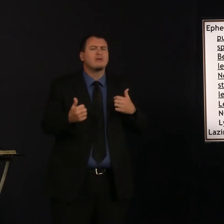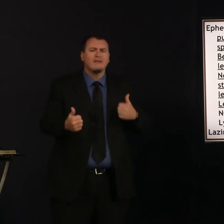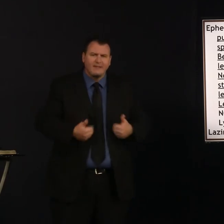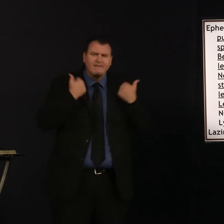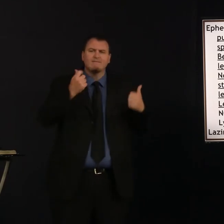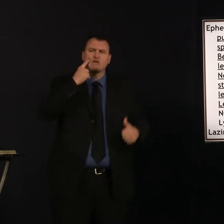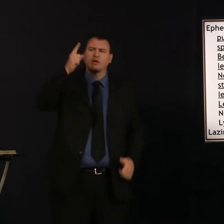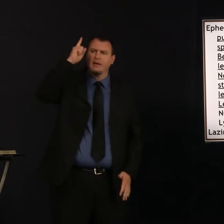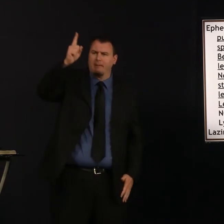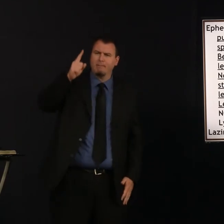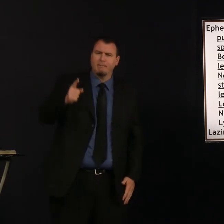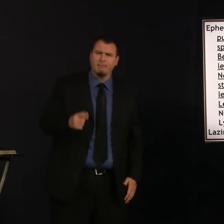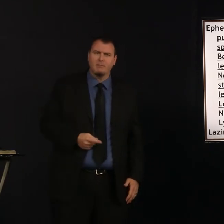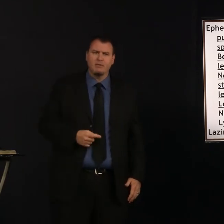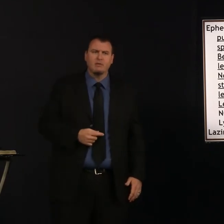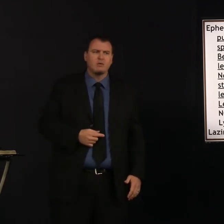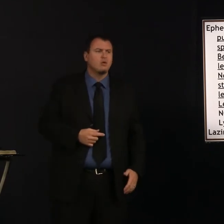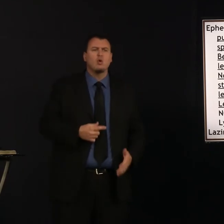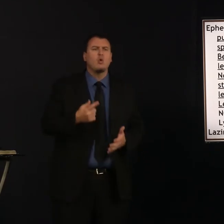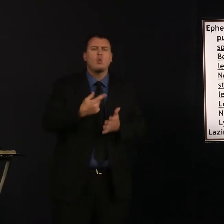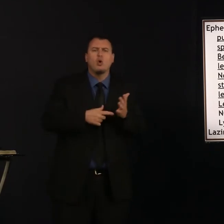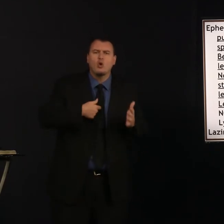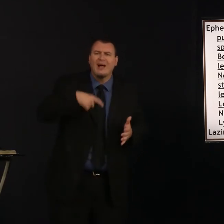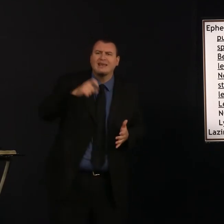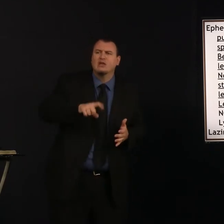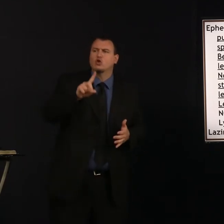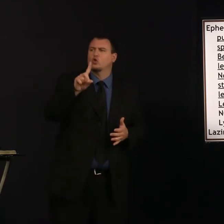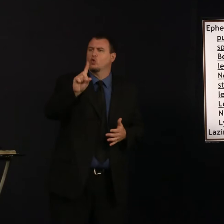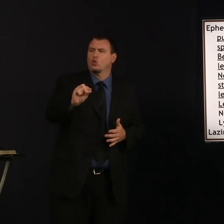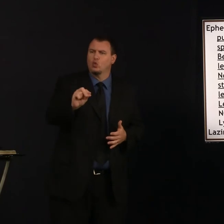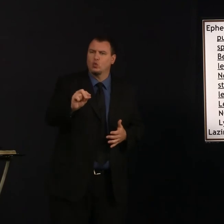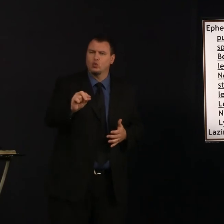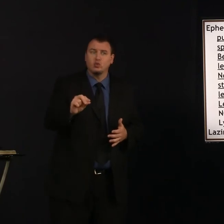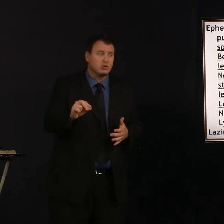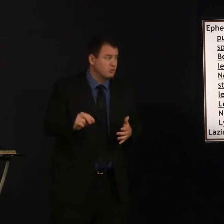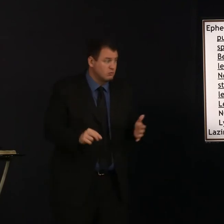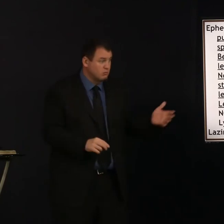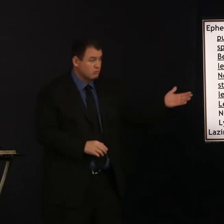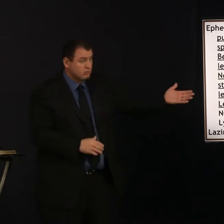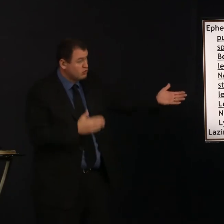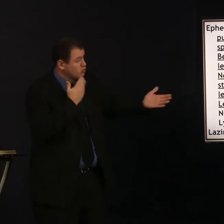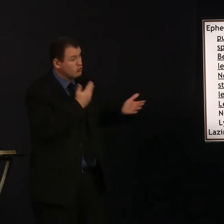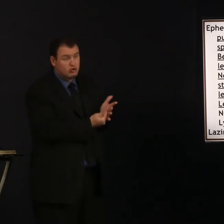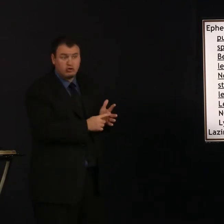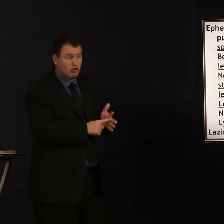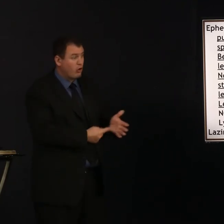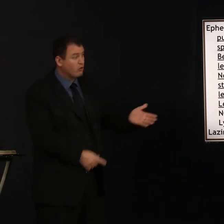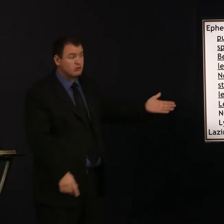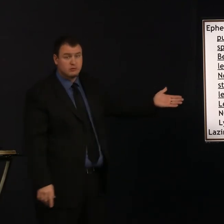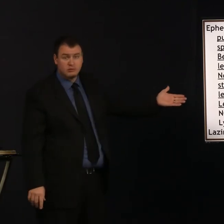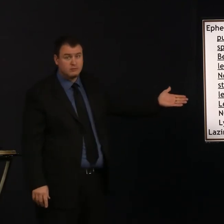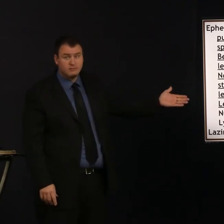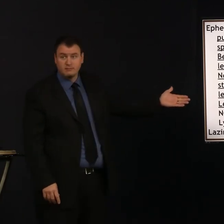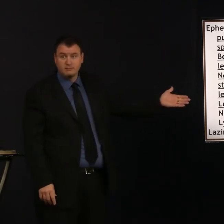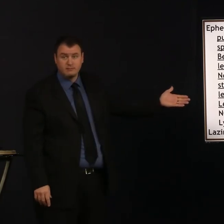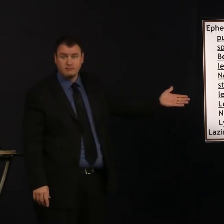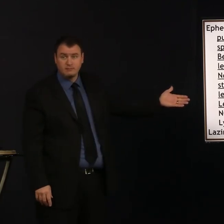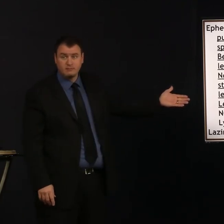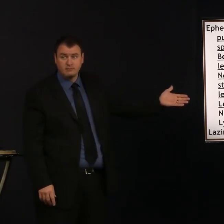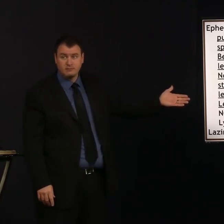I want to live for him. What do I need to do? Well, here it is. It's